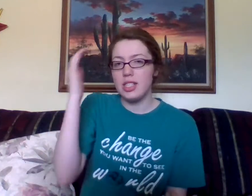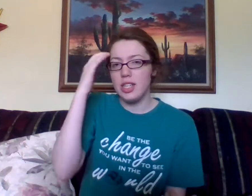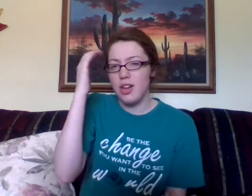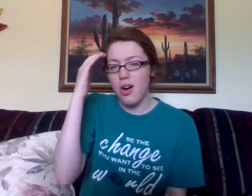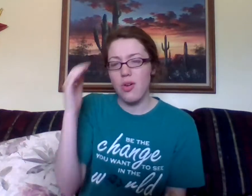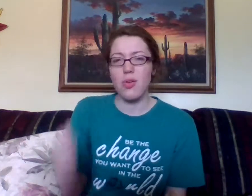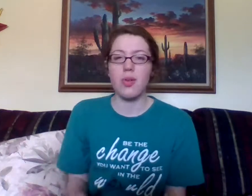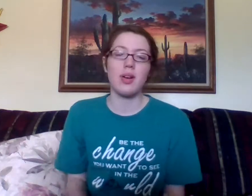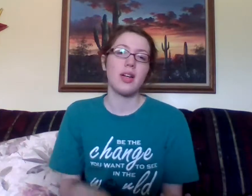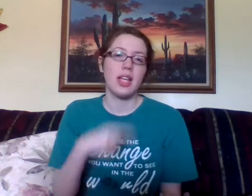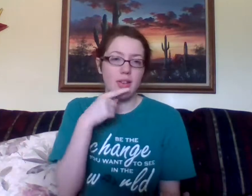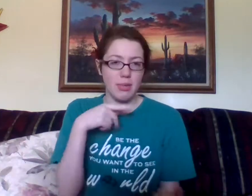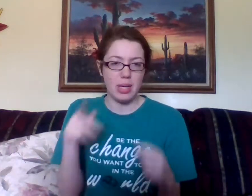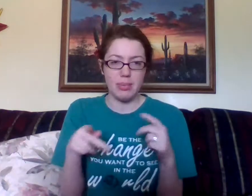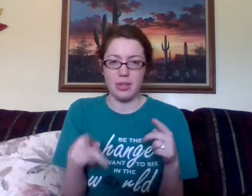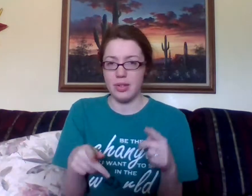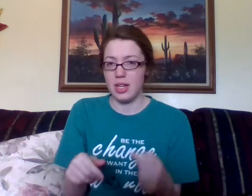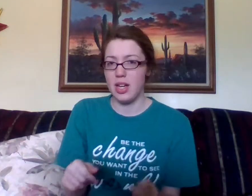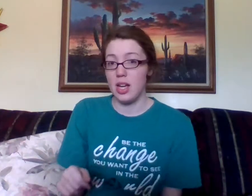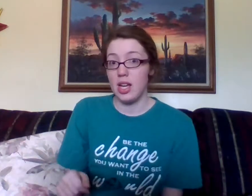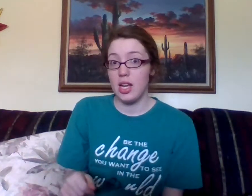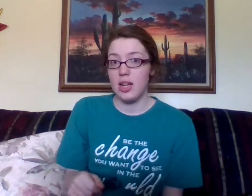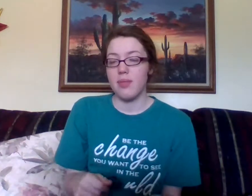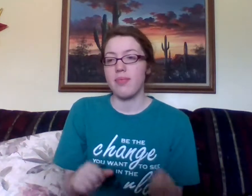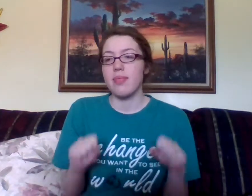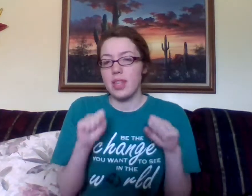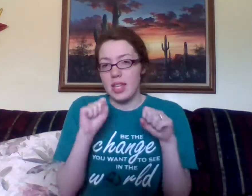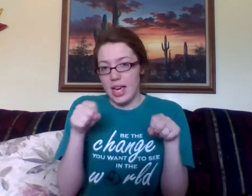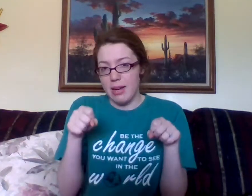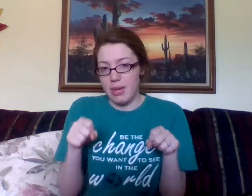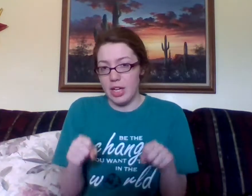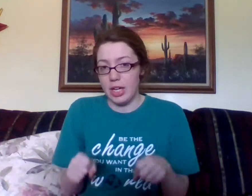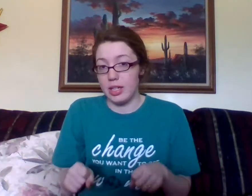to know hearing people can be